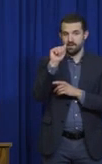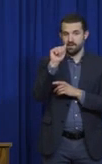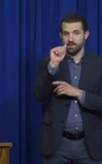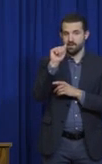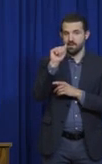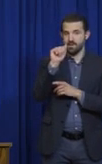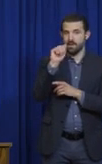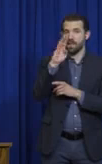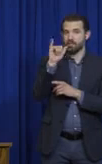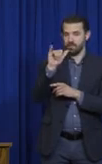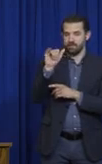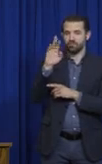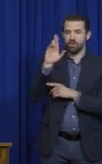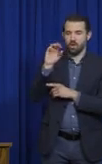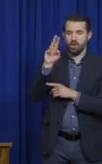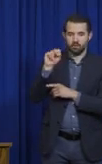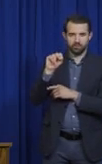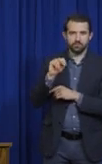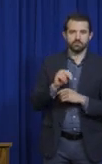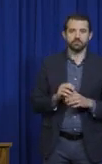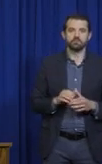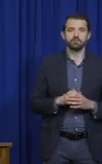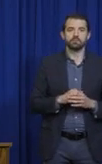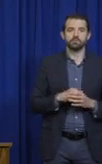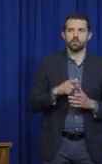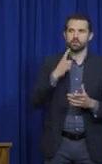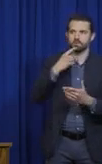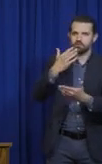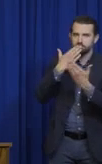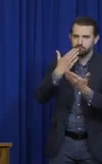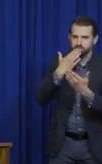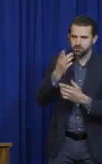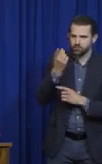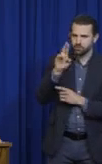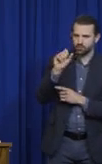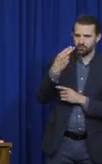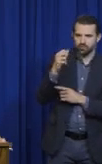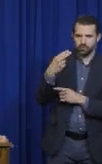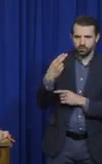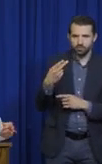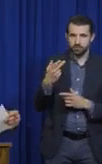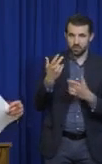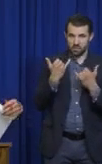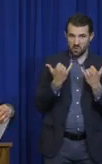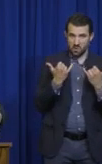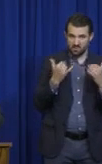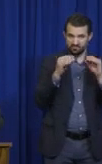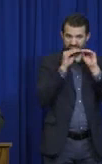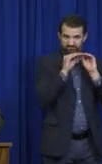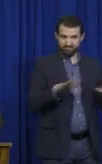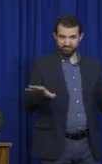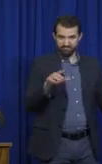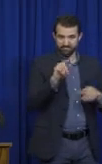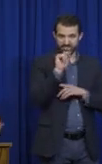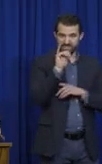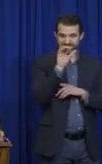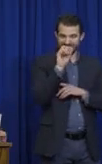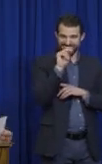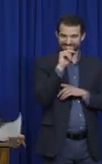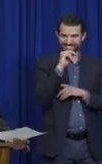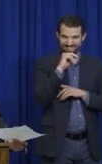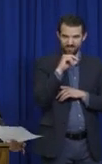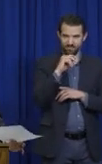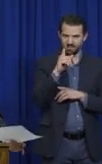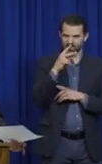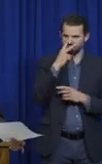Amy. Thank you, Dr. Shah. With the outbreak at Tyson, which is something that's a pattern across the country now,